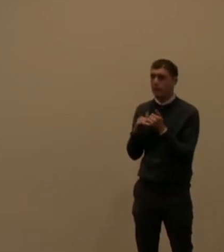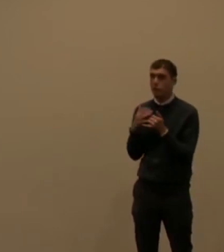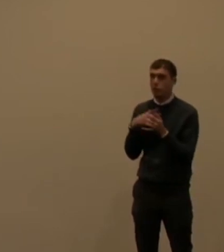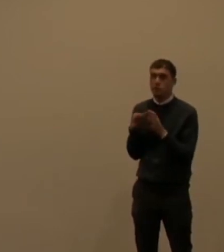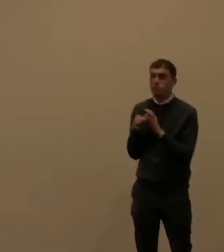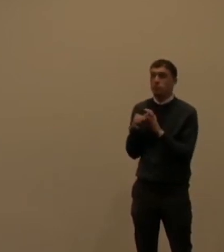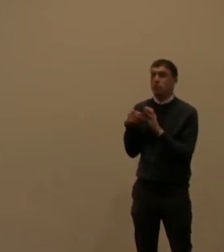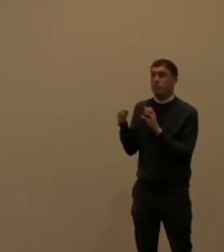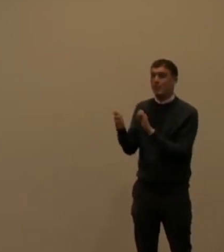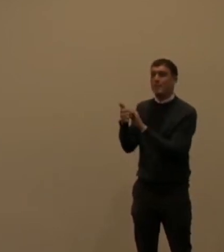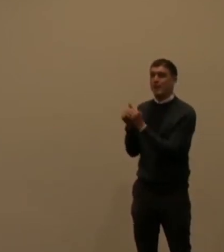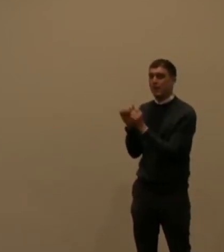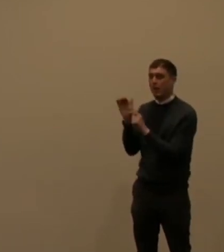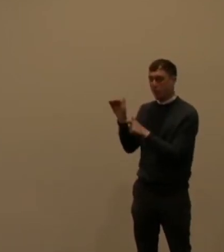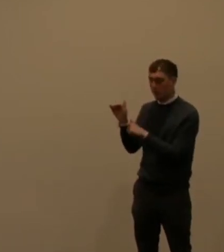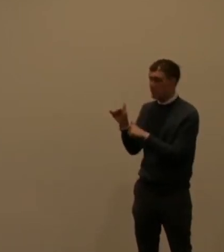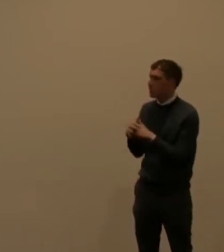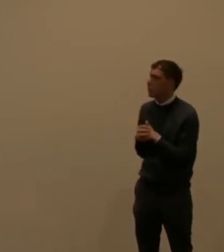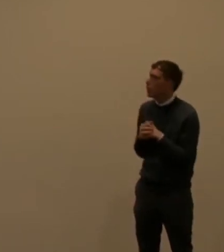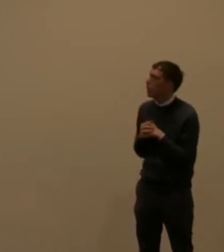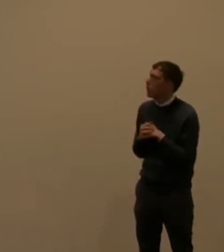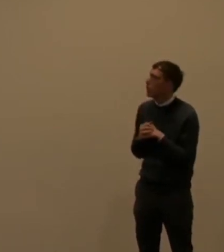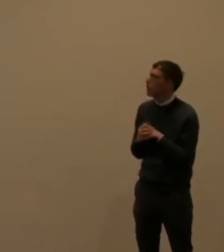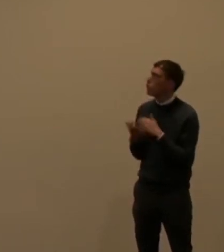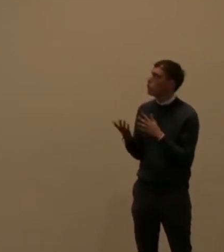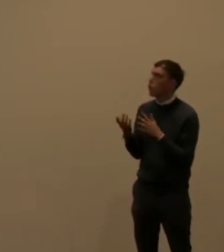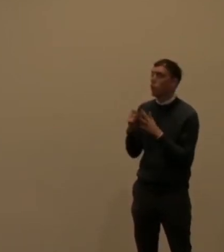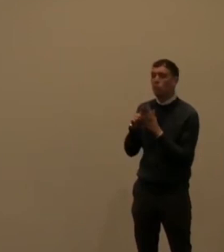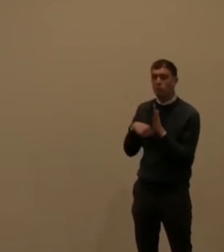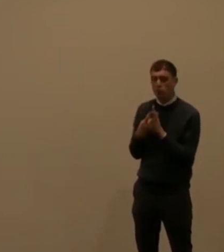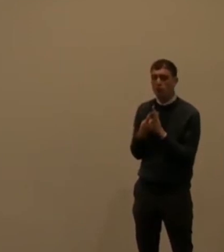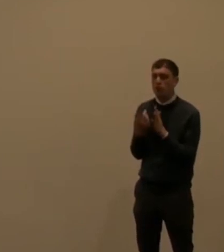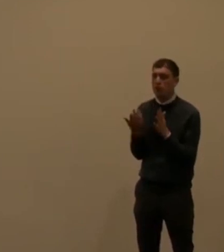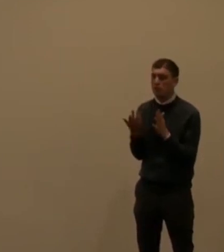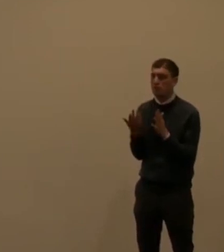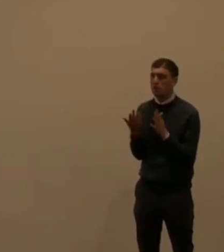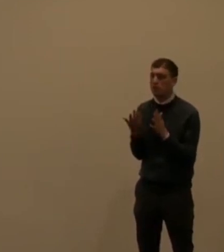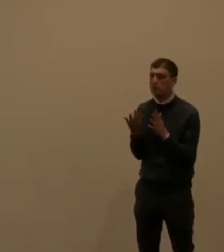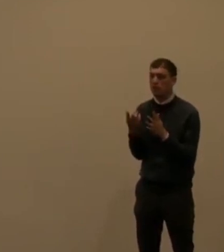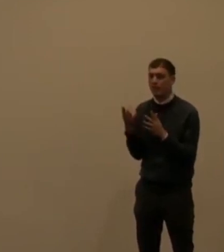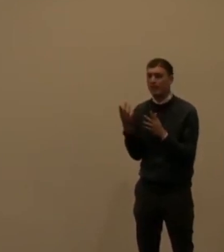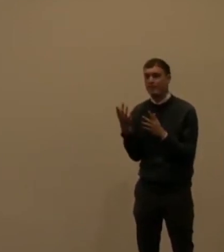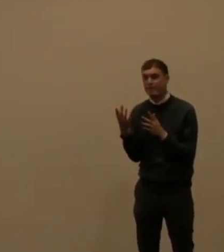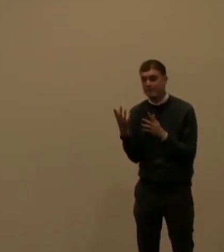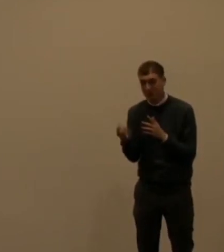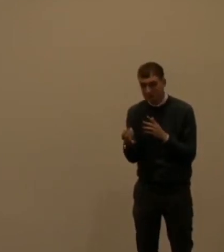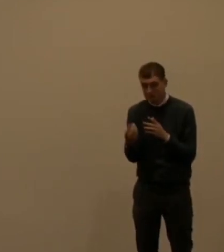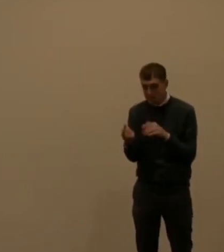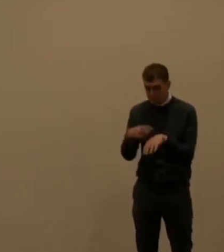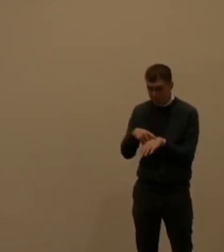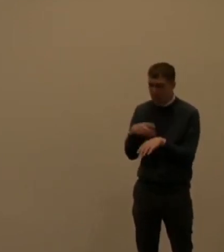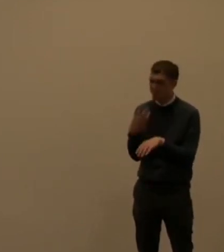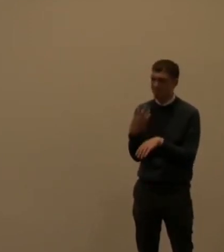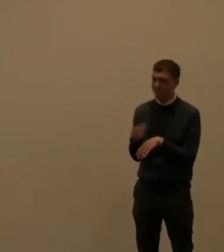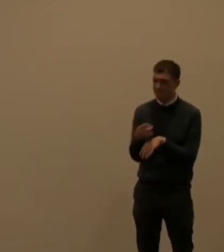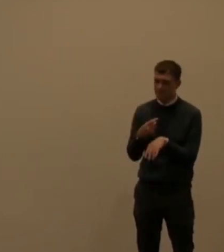partner. Those are also projects that we've done. Those go as fast, sometimes faster, are